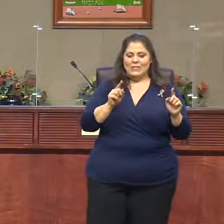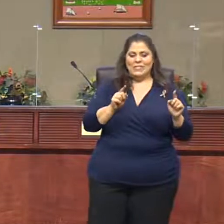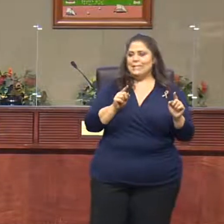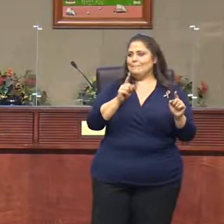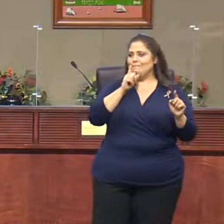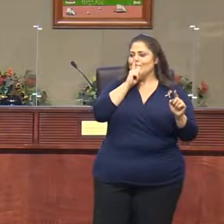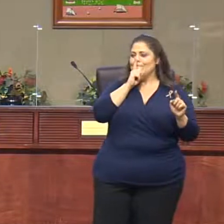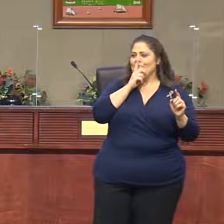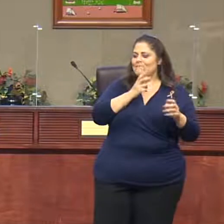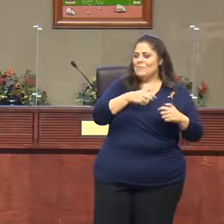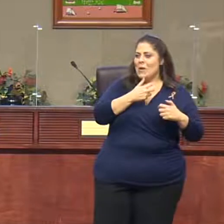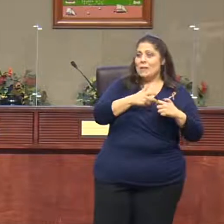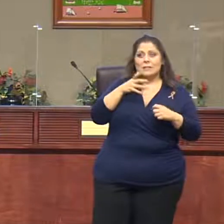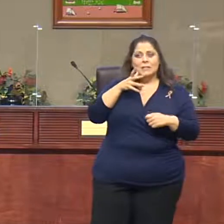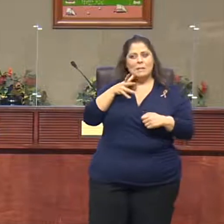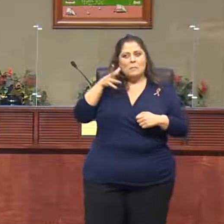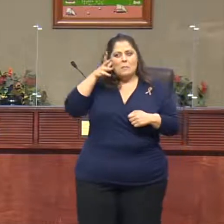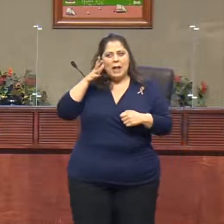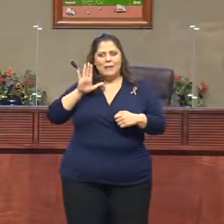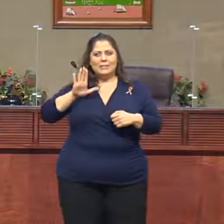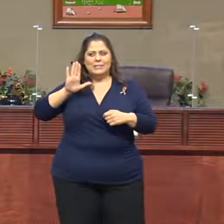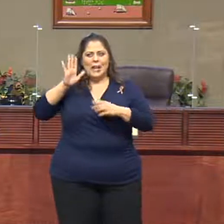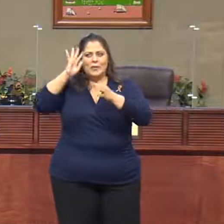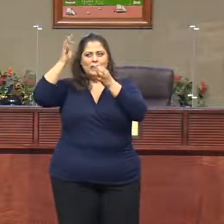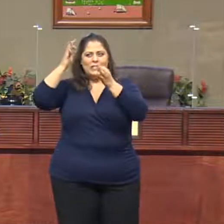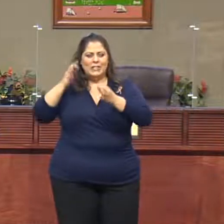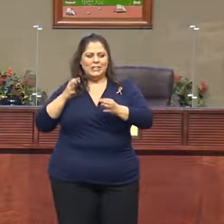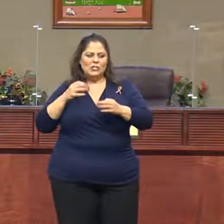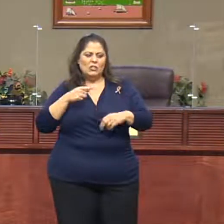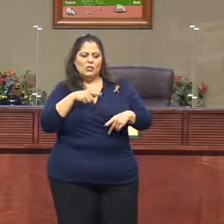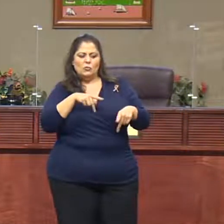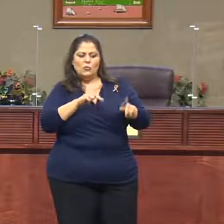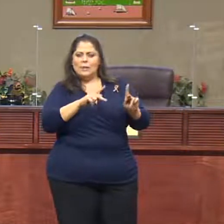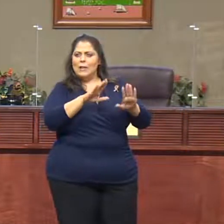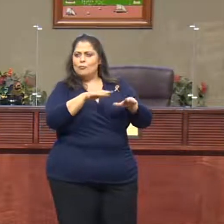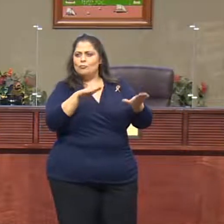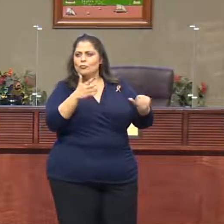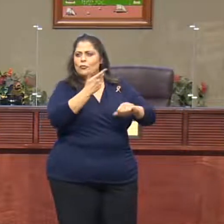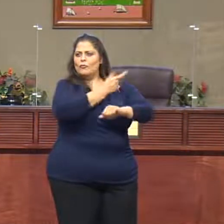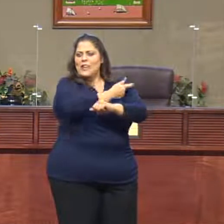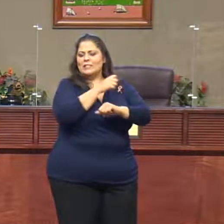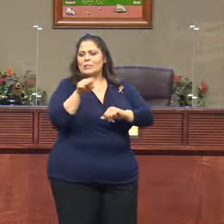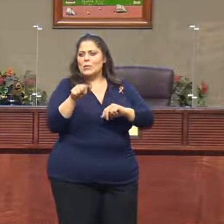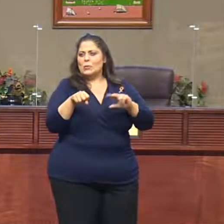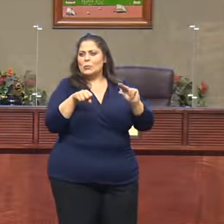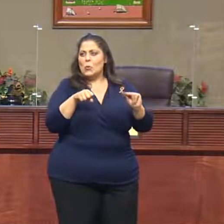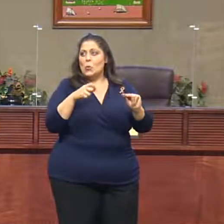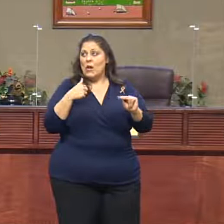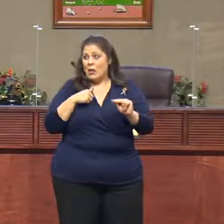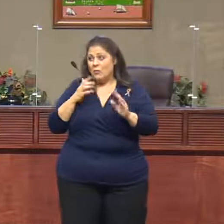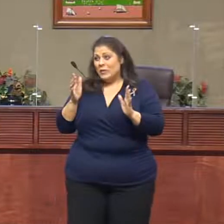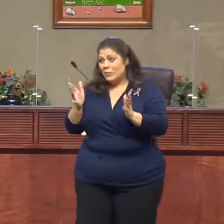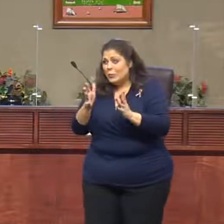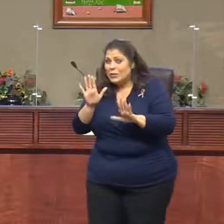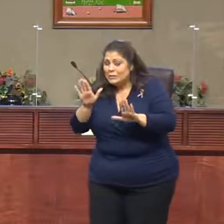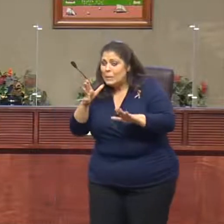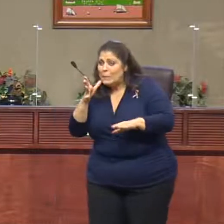decision, have the power to decide if the child gets vaccinated. And we are encouraging those parents to do